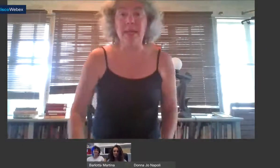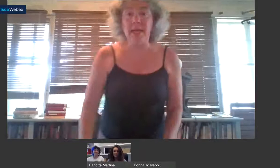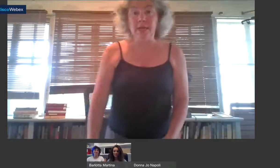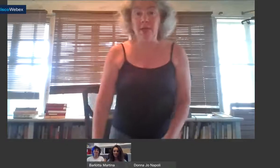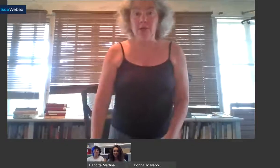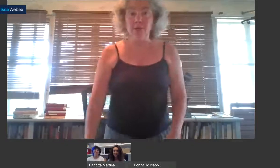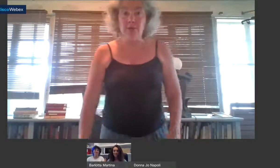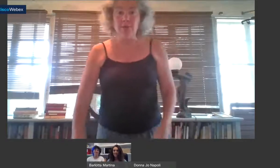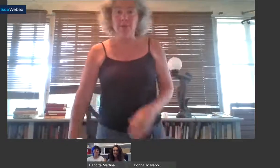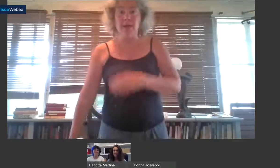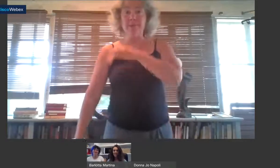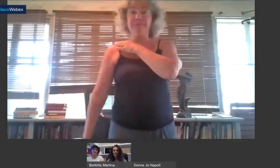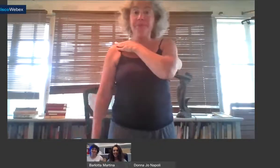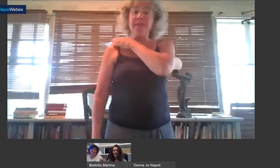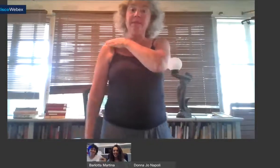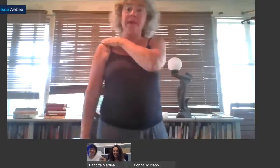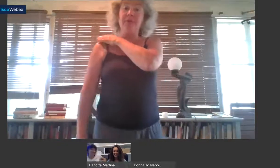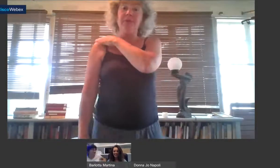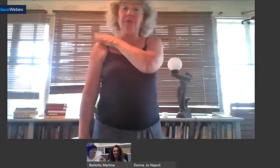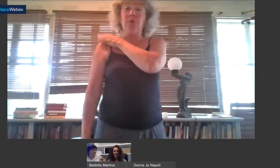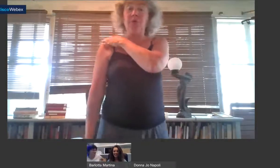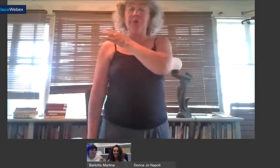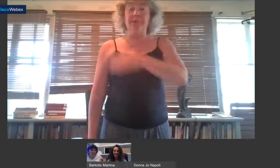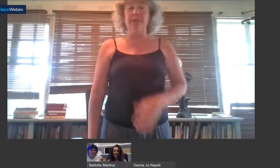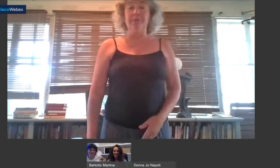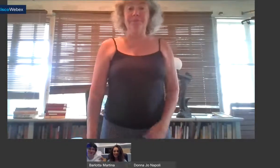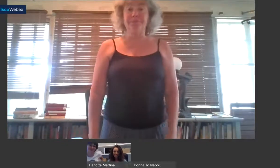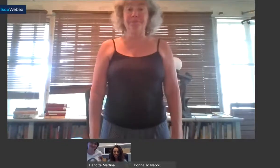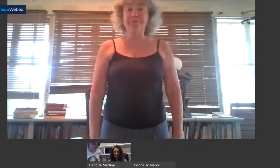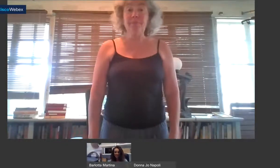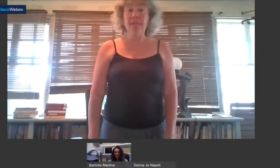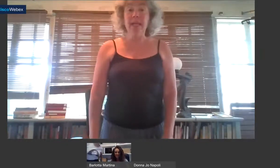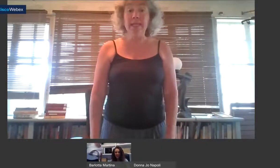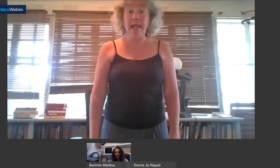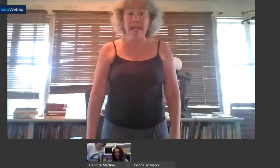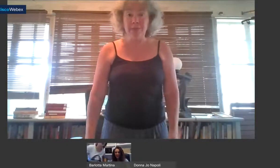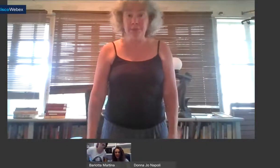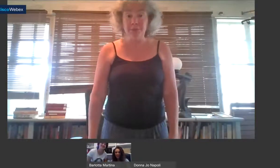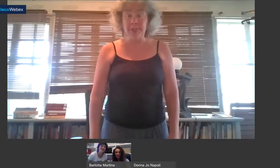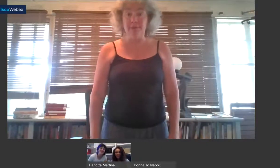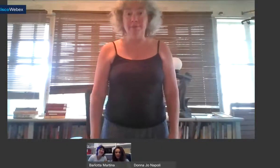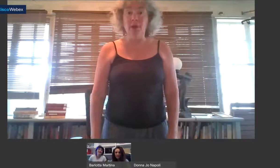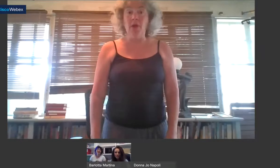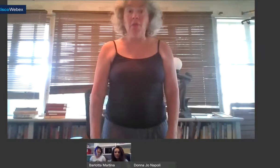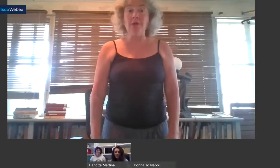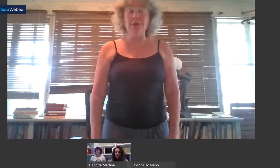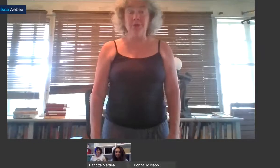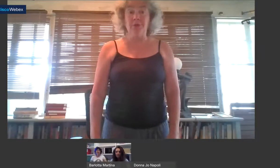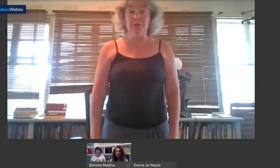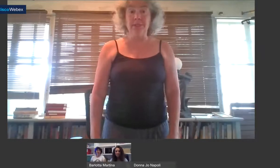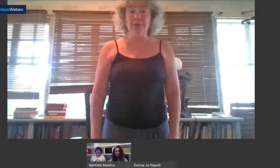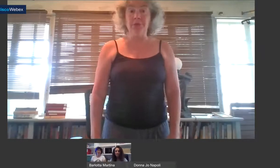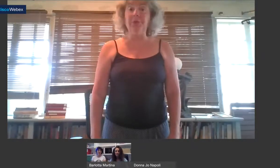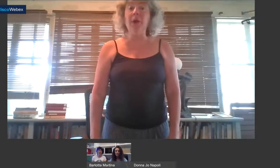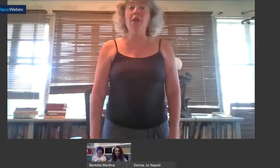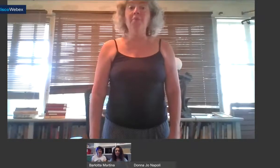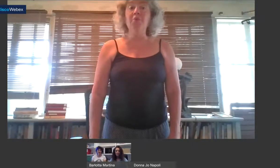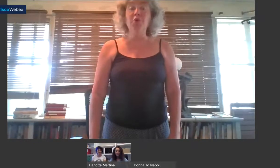okay? So think about your shoulder here and ask yourself what your shoulder can do.